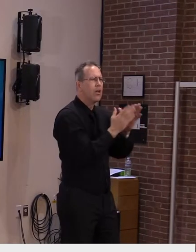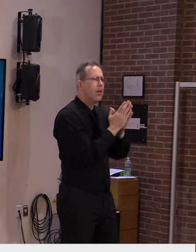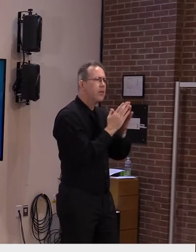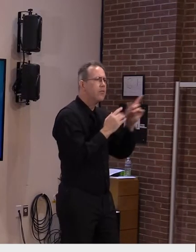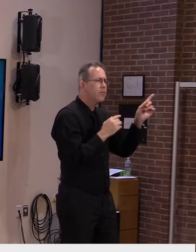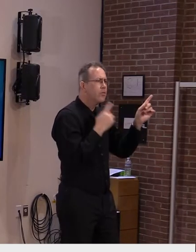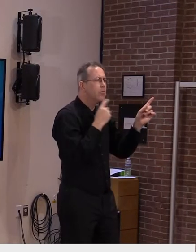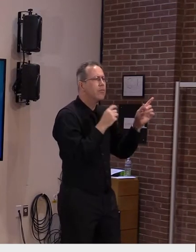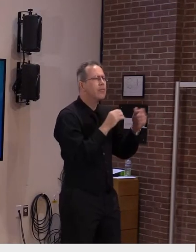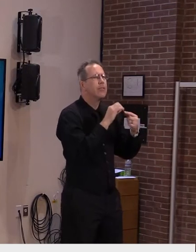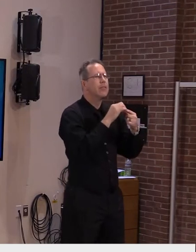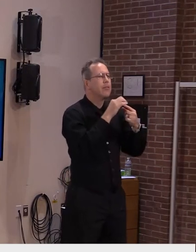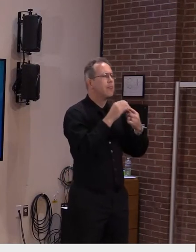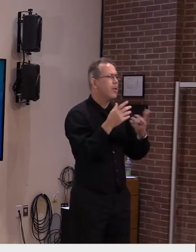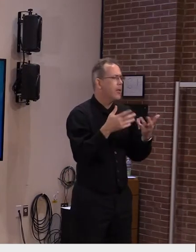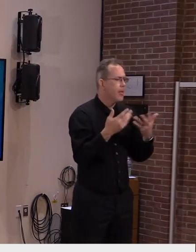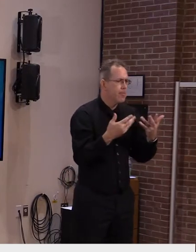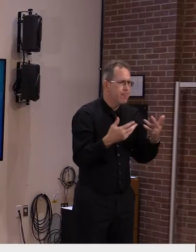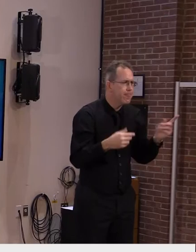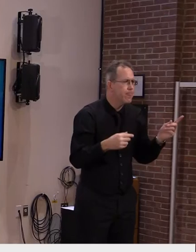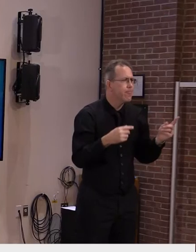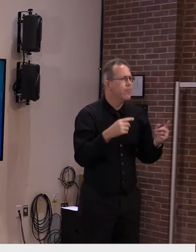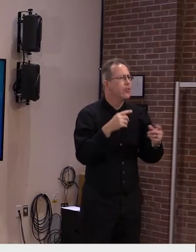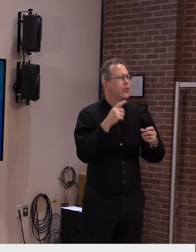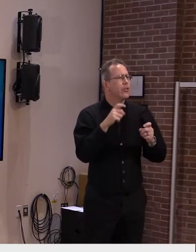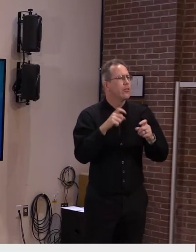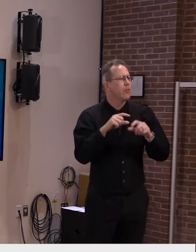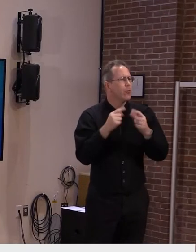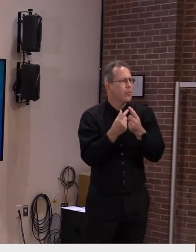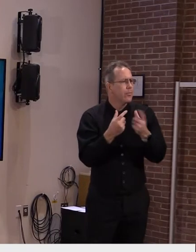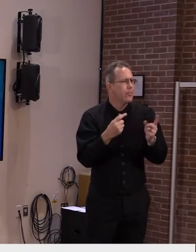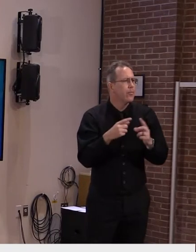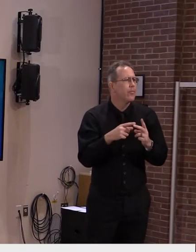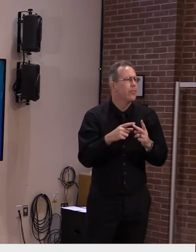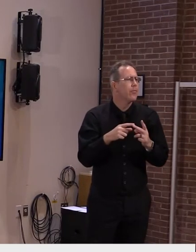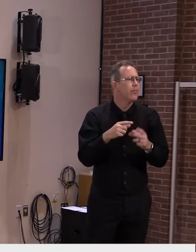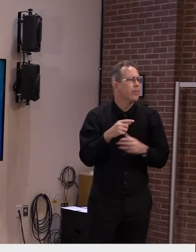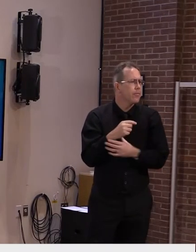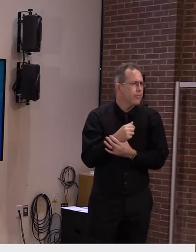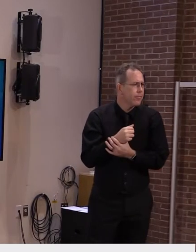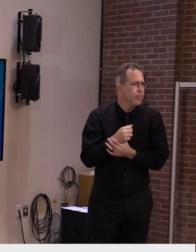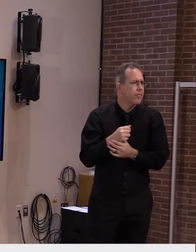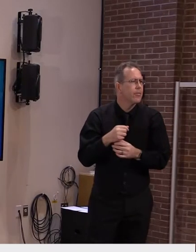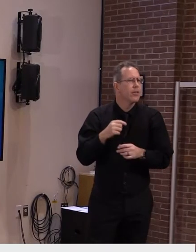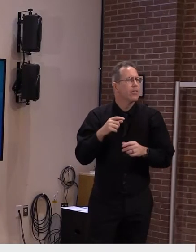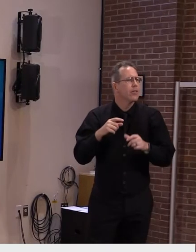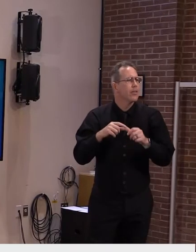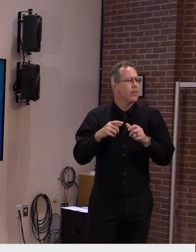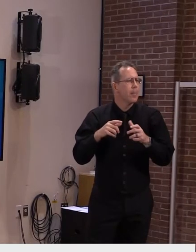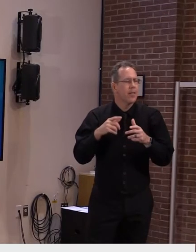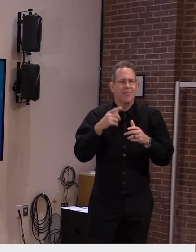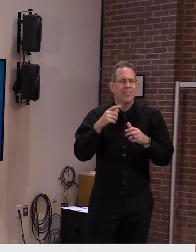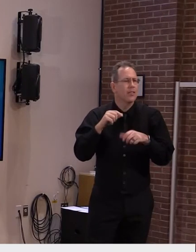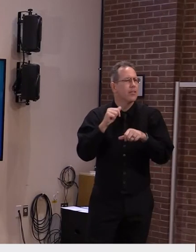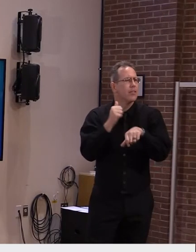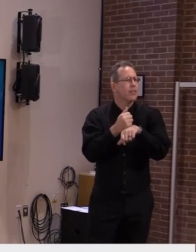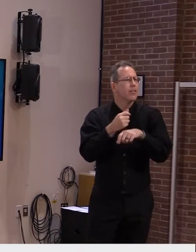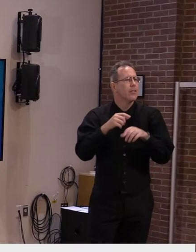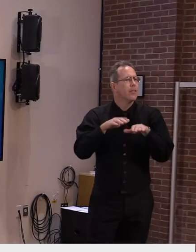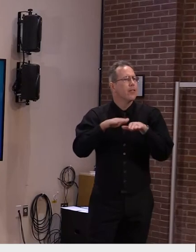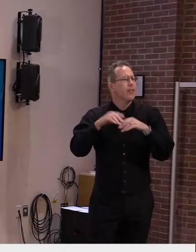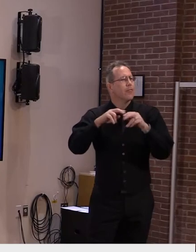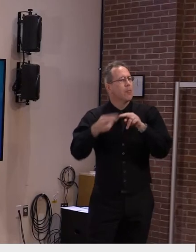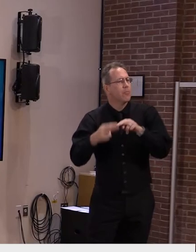is if we design something called a step-down unit that's in between sort of med-surg beds